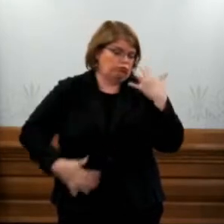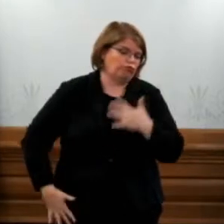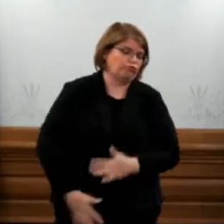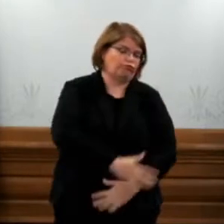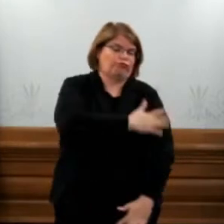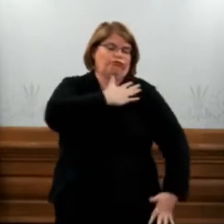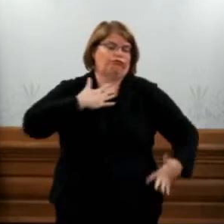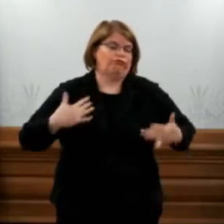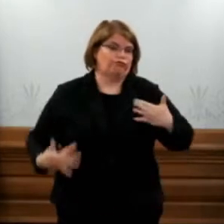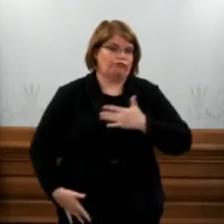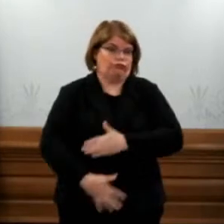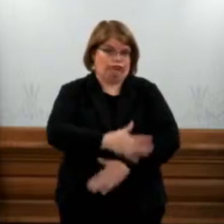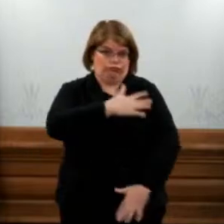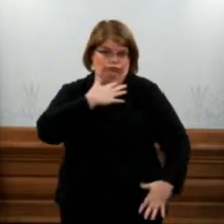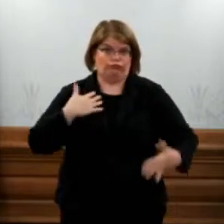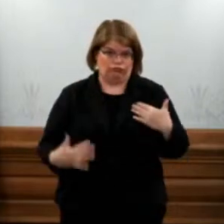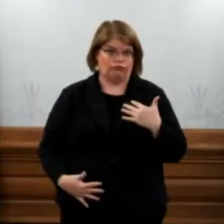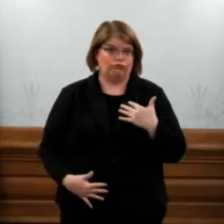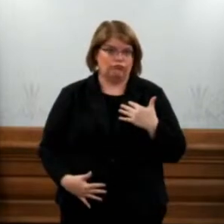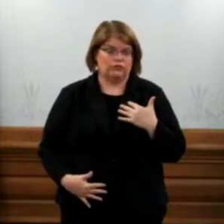system. So it consists of,